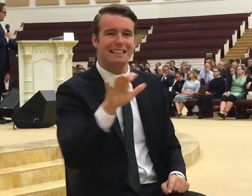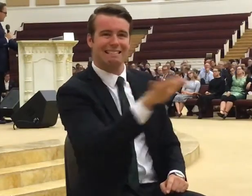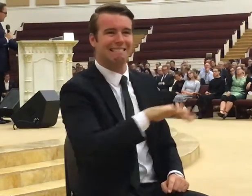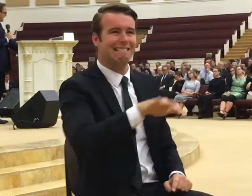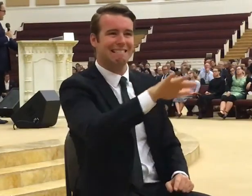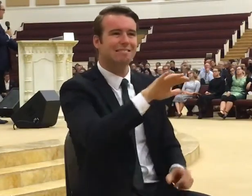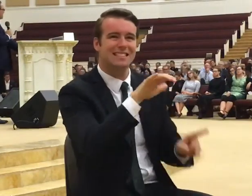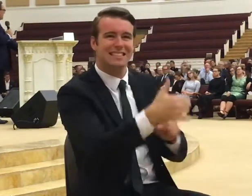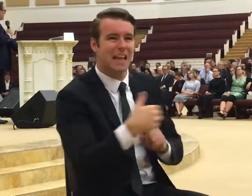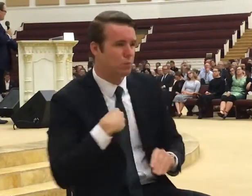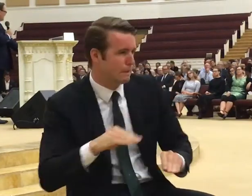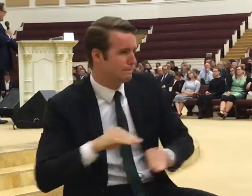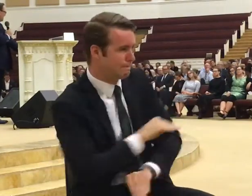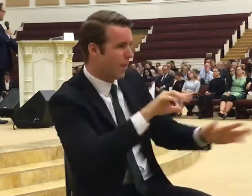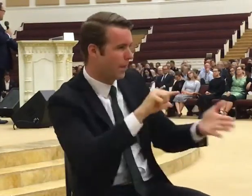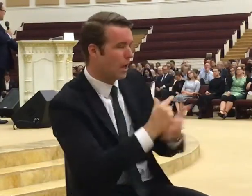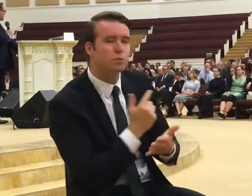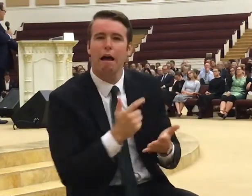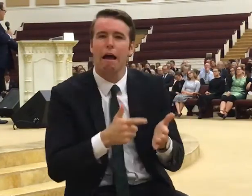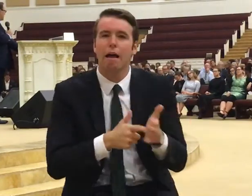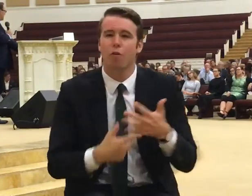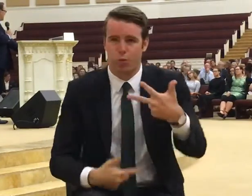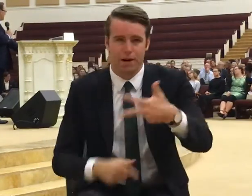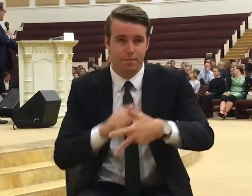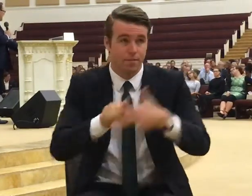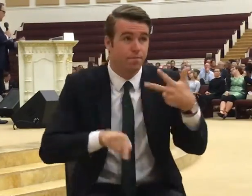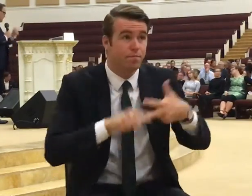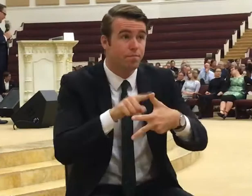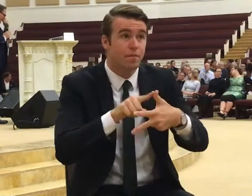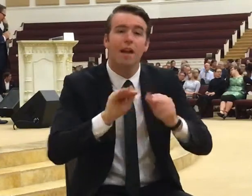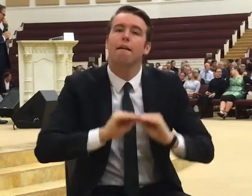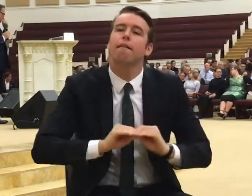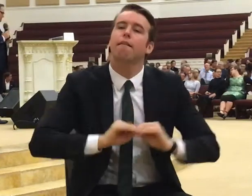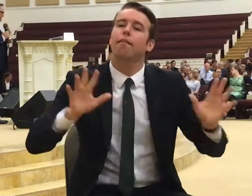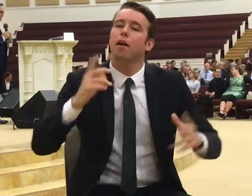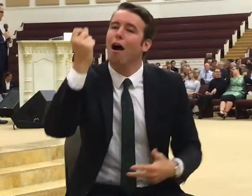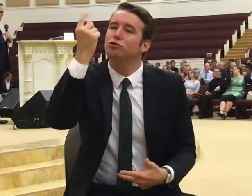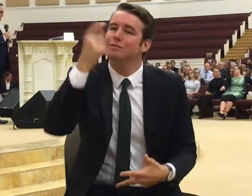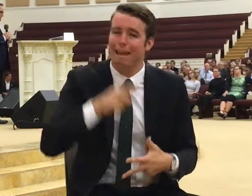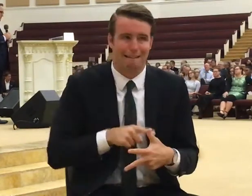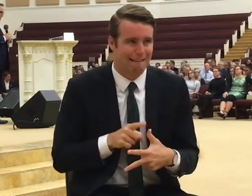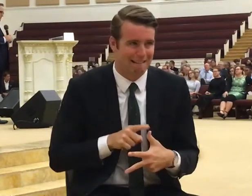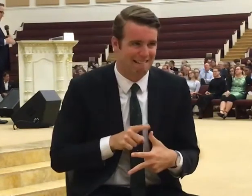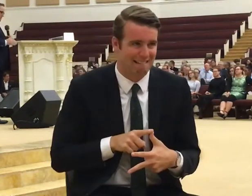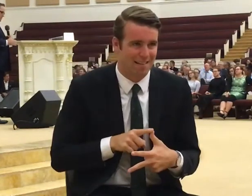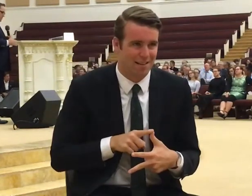require clear understanding. Don't you never say you need clear understanding.